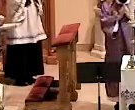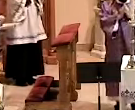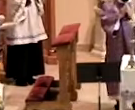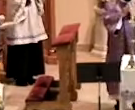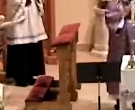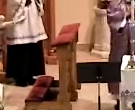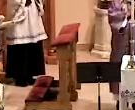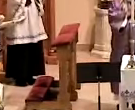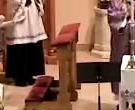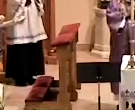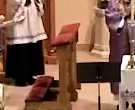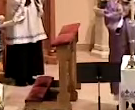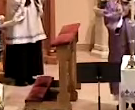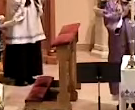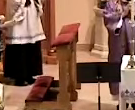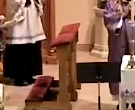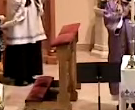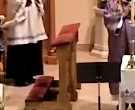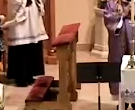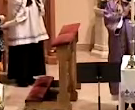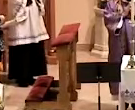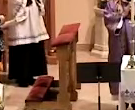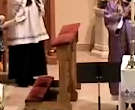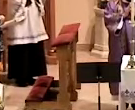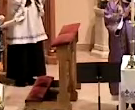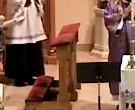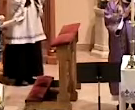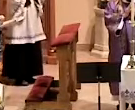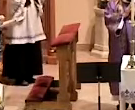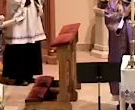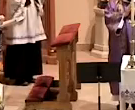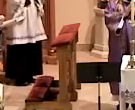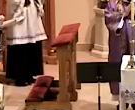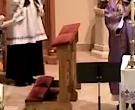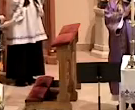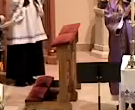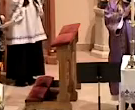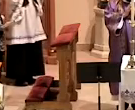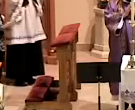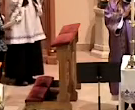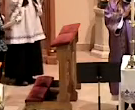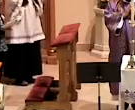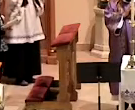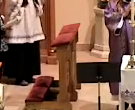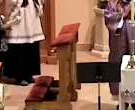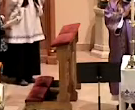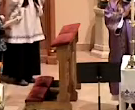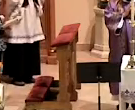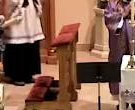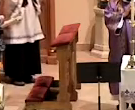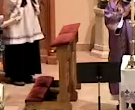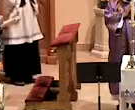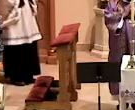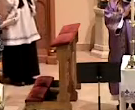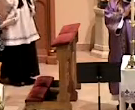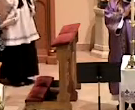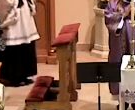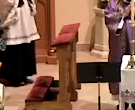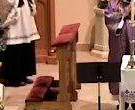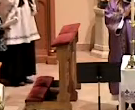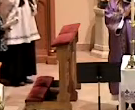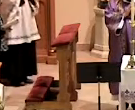peace. In these days of Lenten journey, we have seen and we